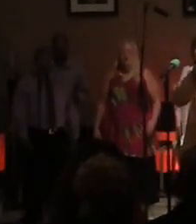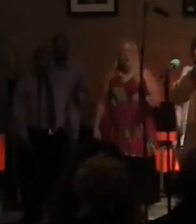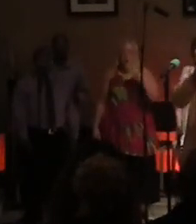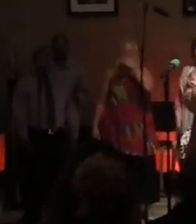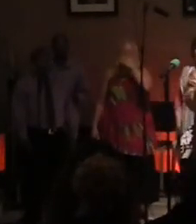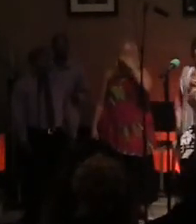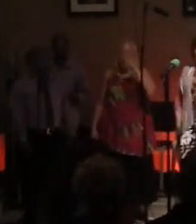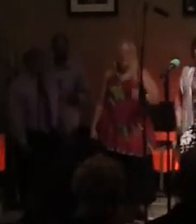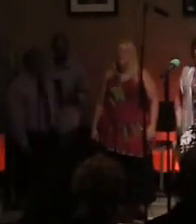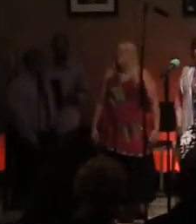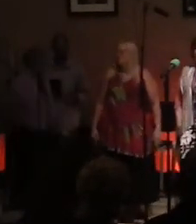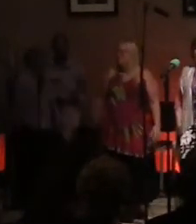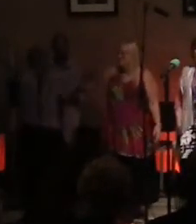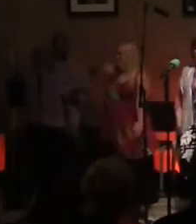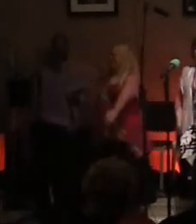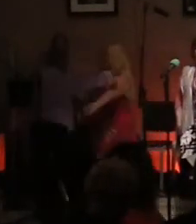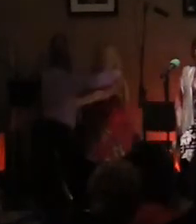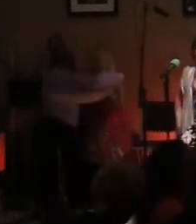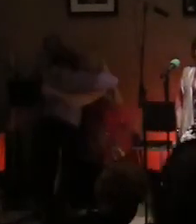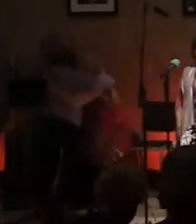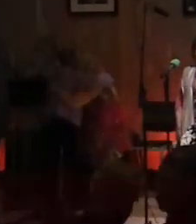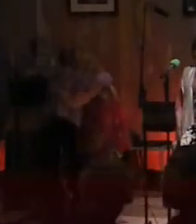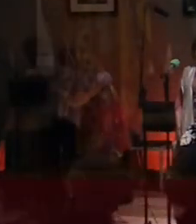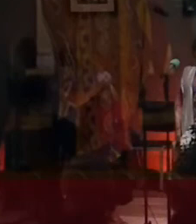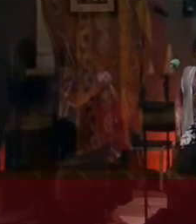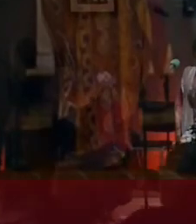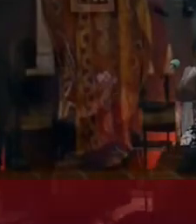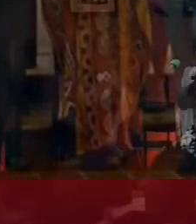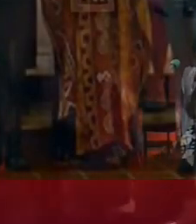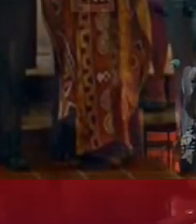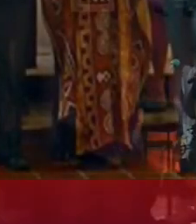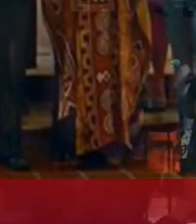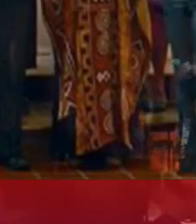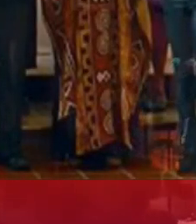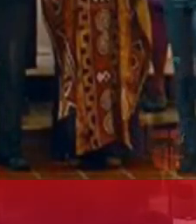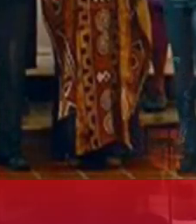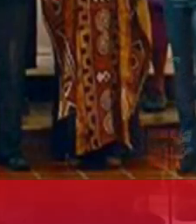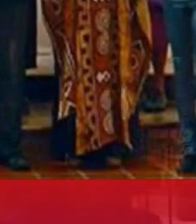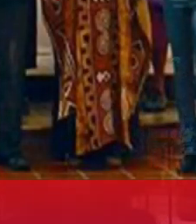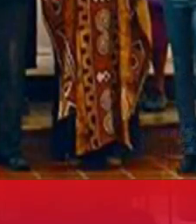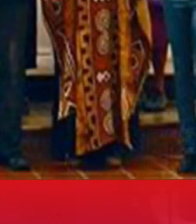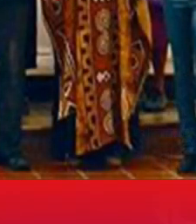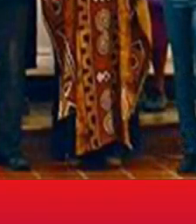hug somebody, love on somebody, meet somebody you didn't know before. We stand united.